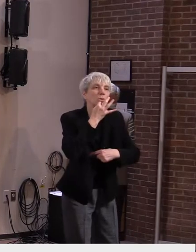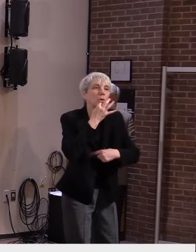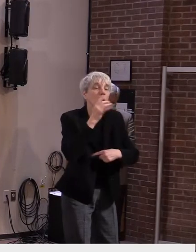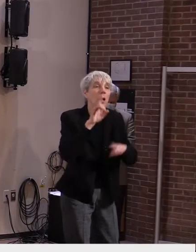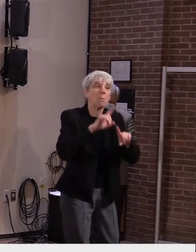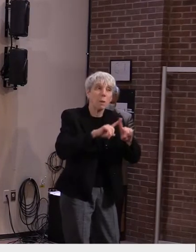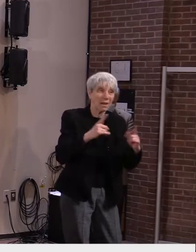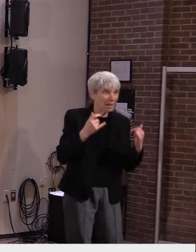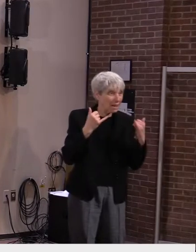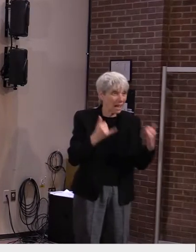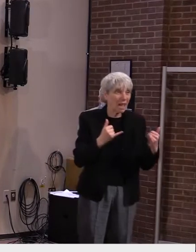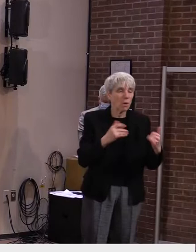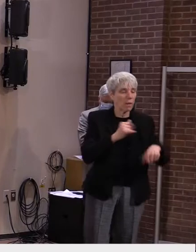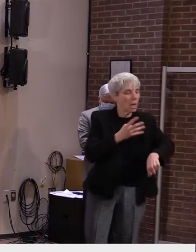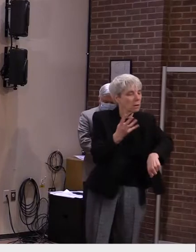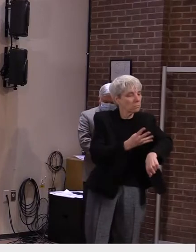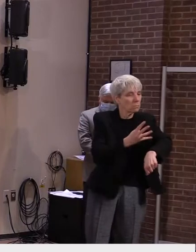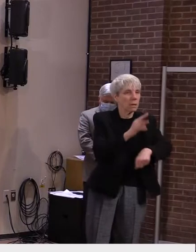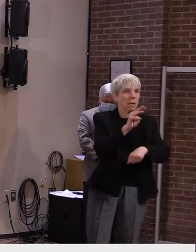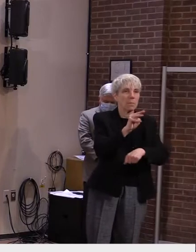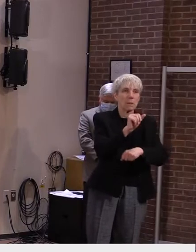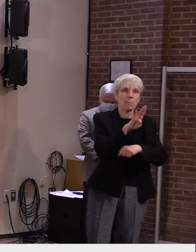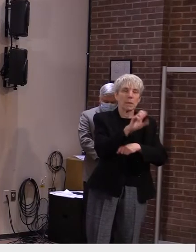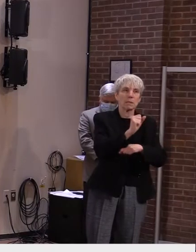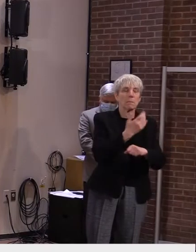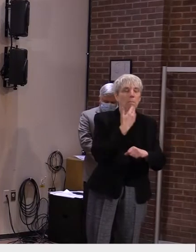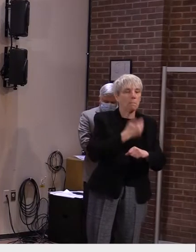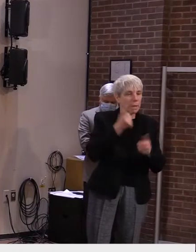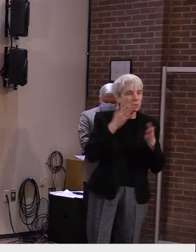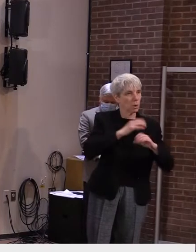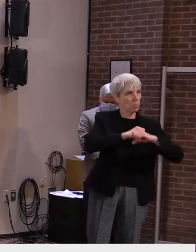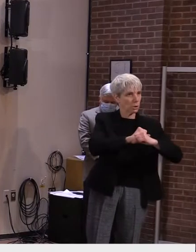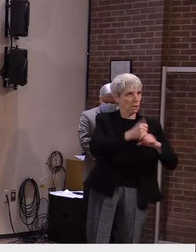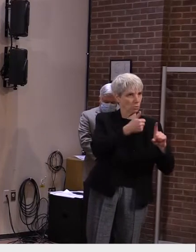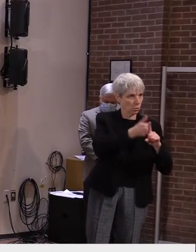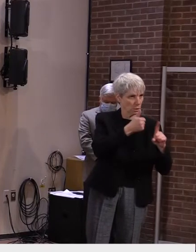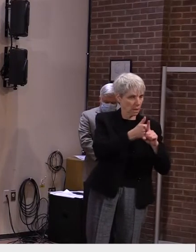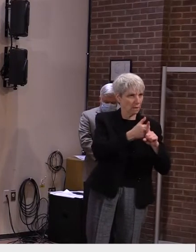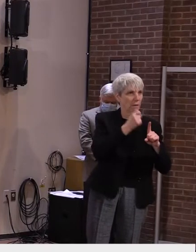currently for COVID-19 for people at higher risk.